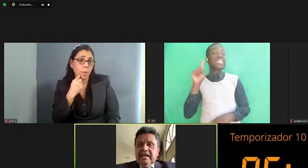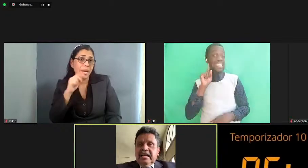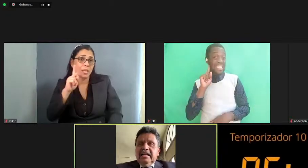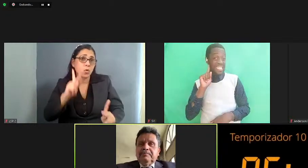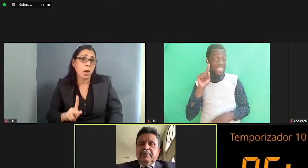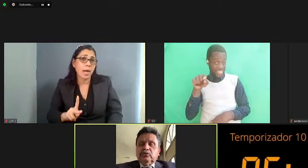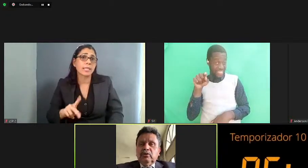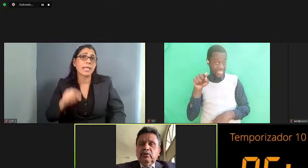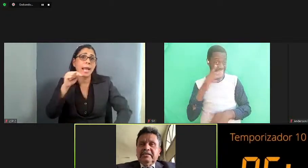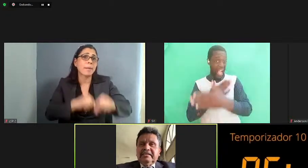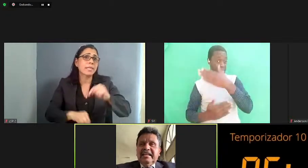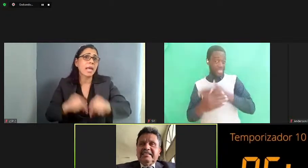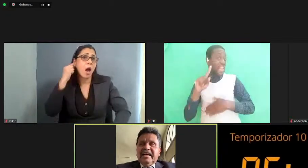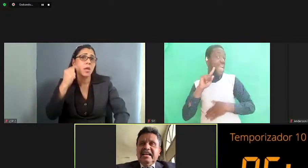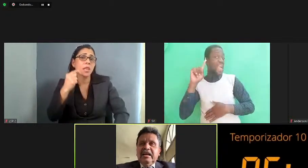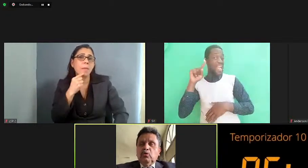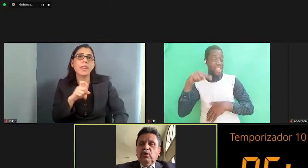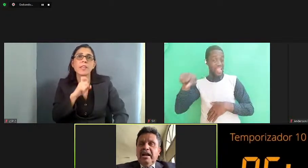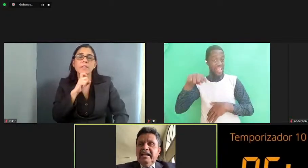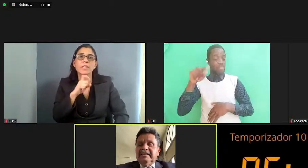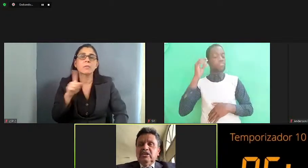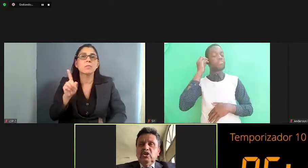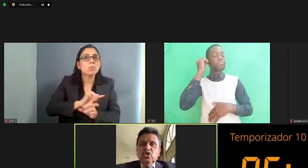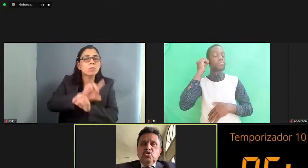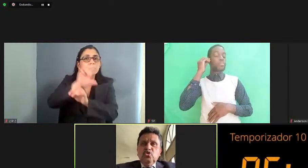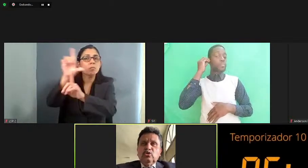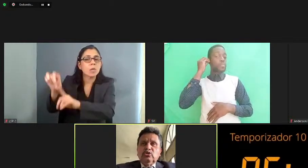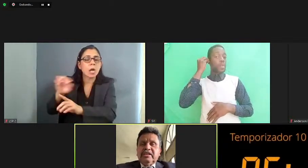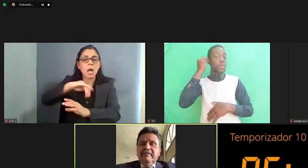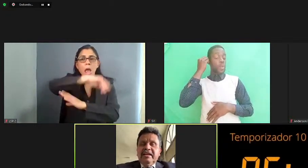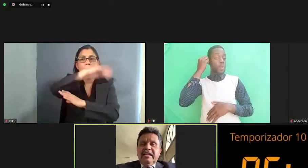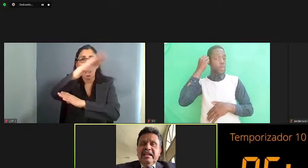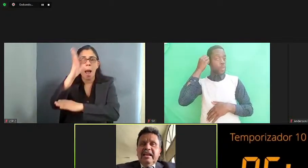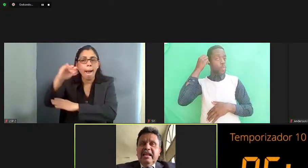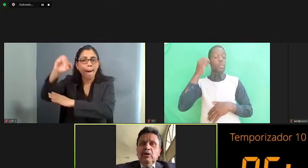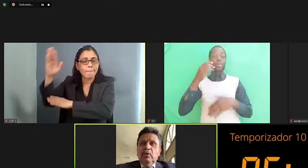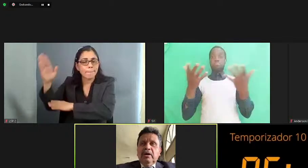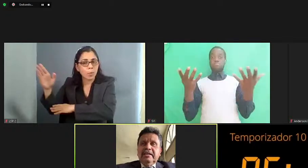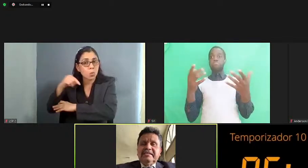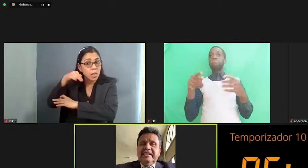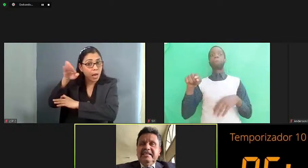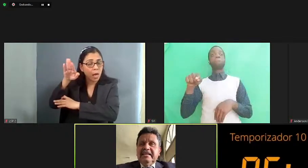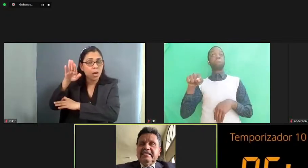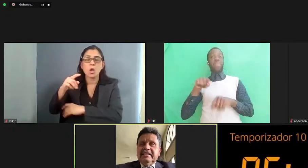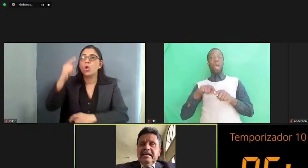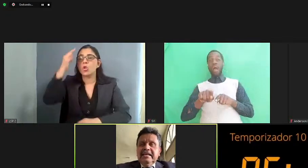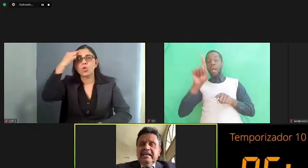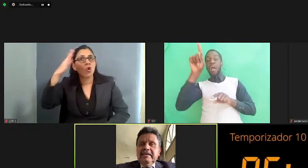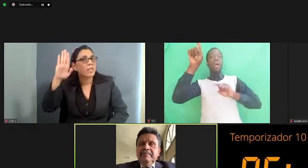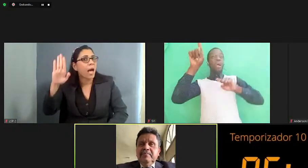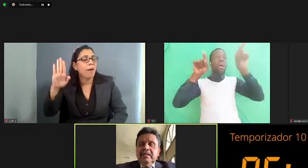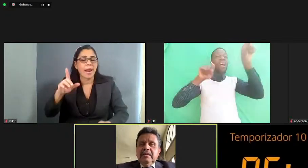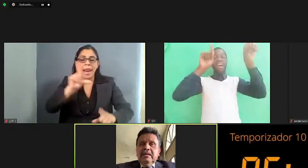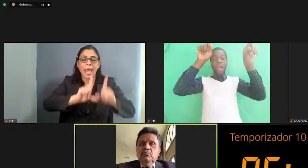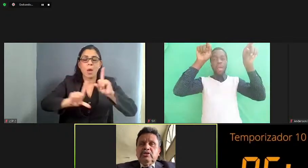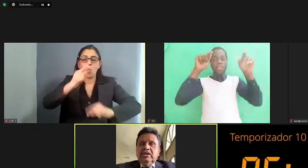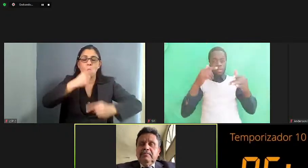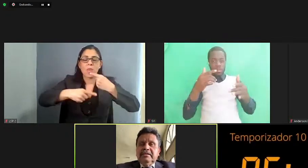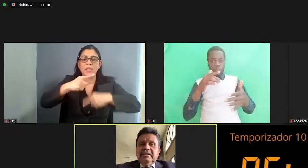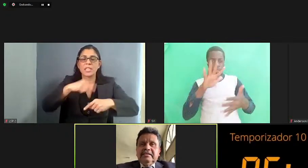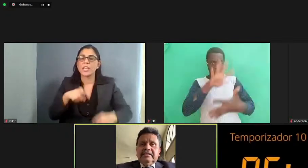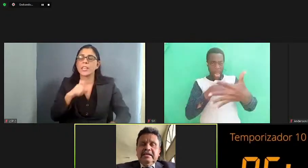deaf population the people from rural areas do not know